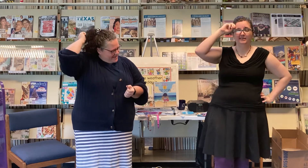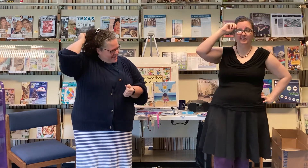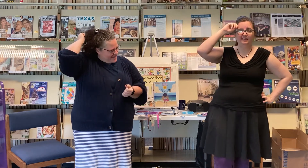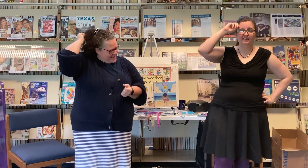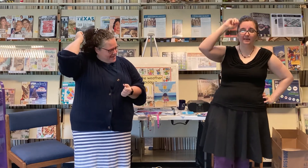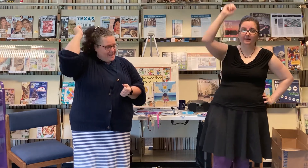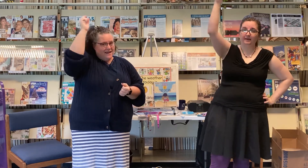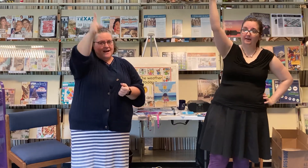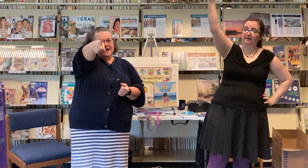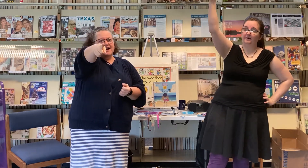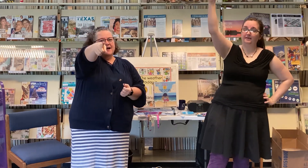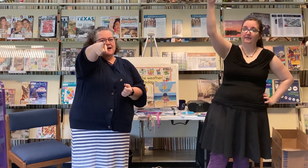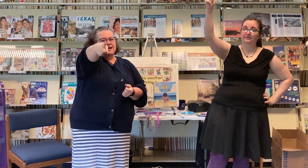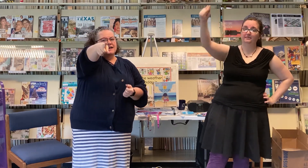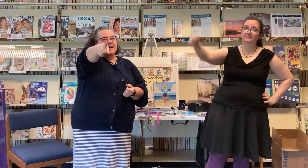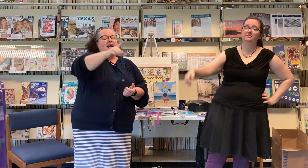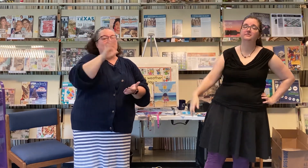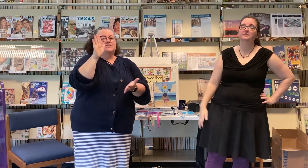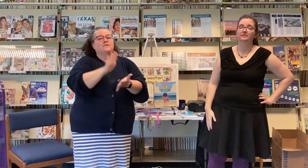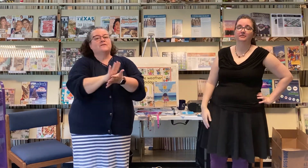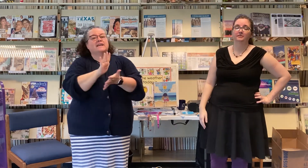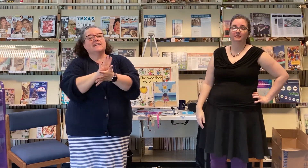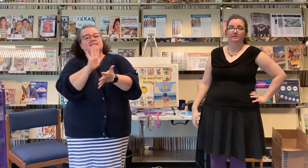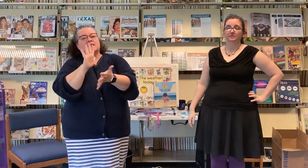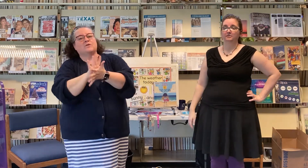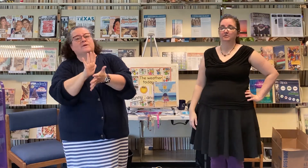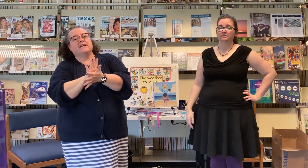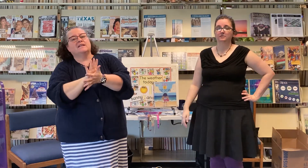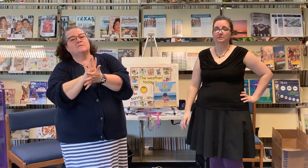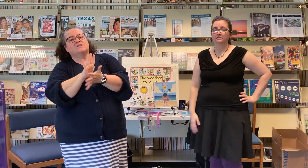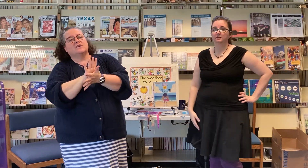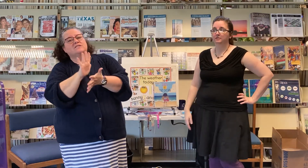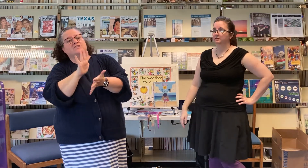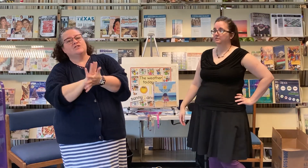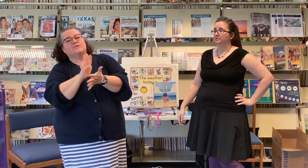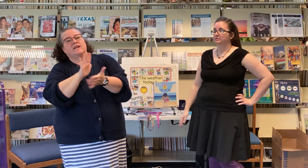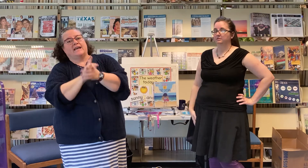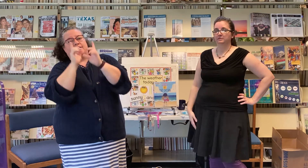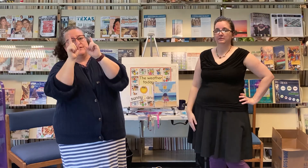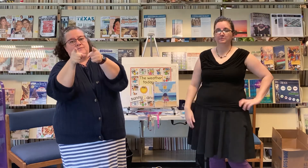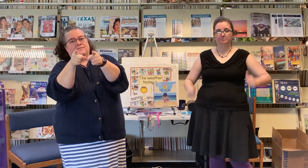Yee-haw! And don't forget, Summer Reading Club starts on June 9th. Yep.